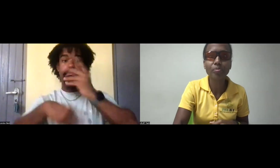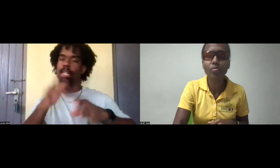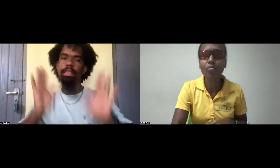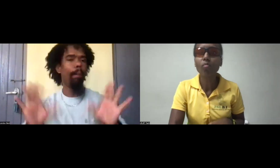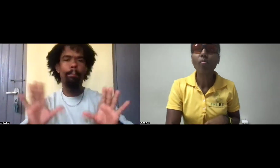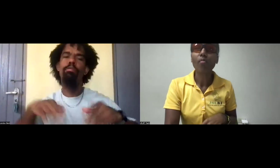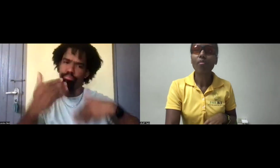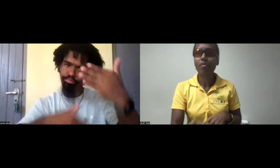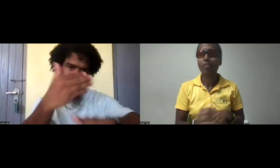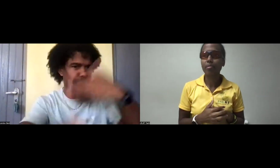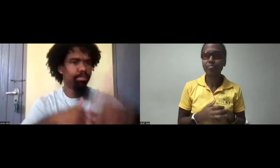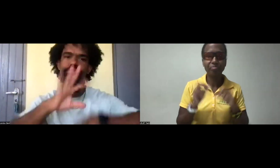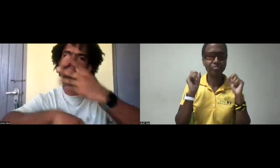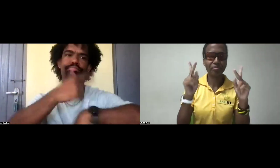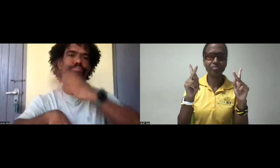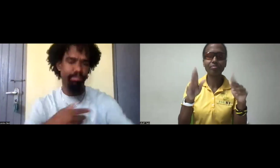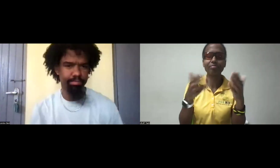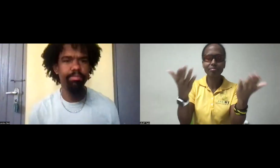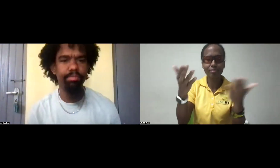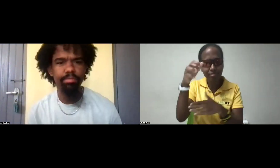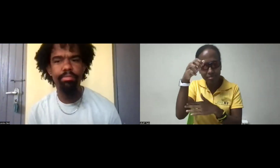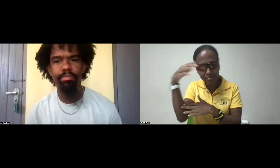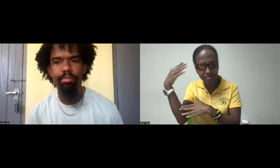may also continue sign. All right? So